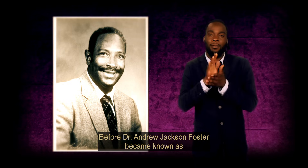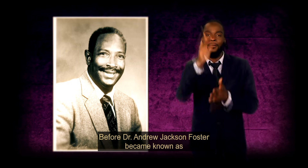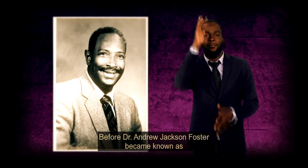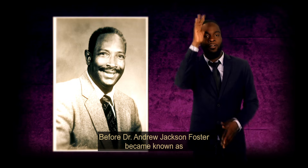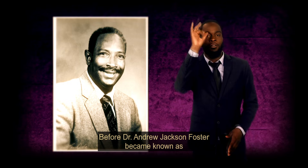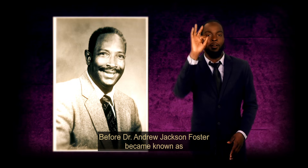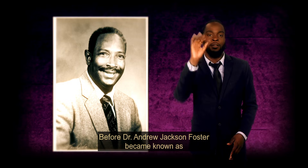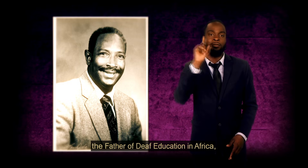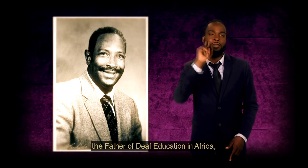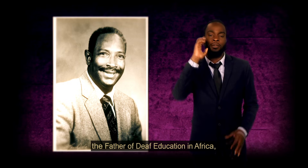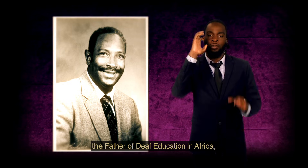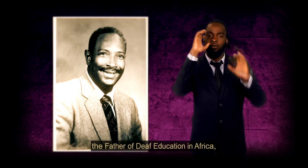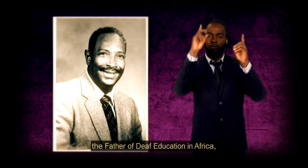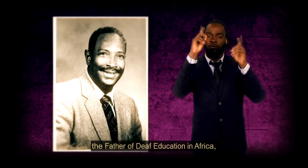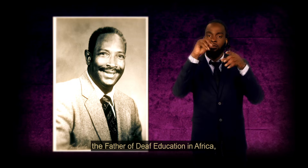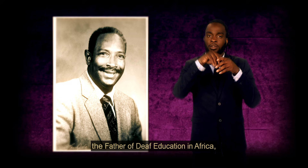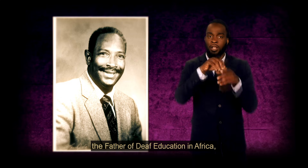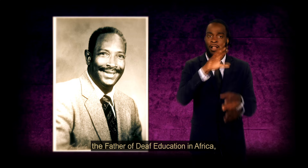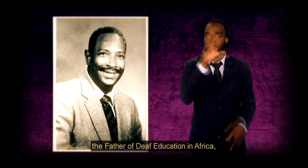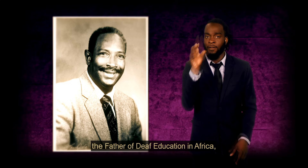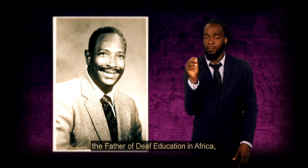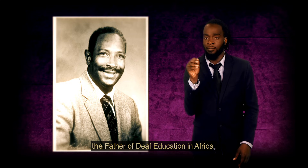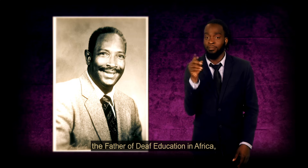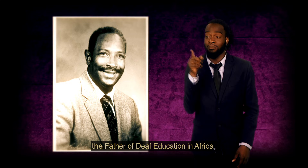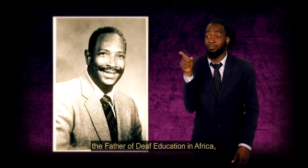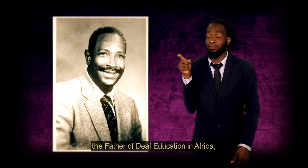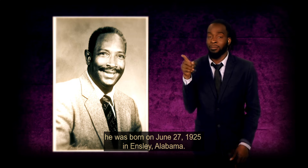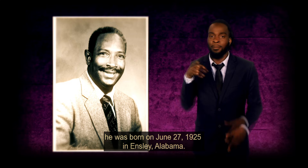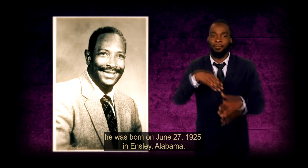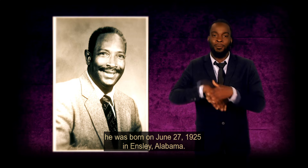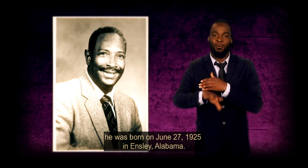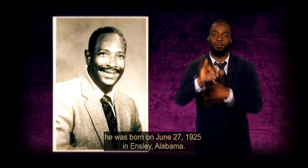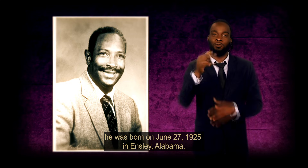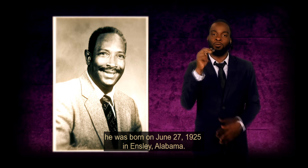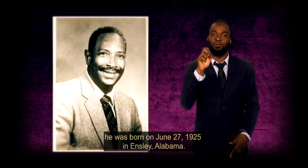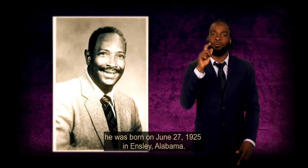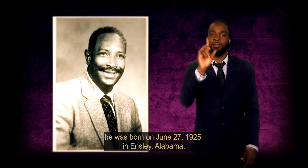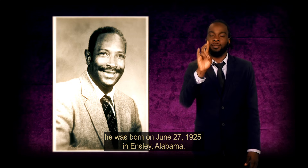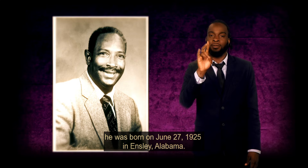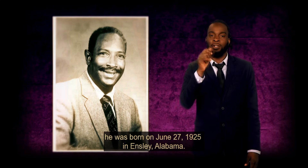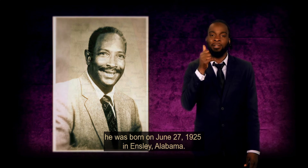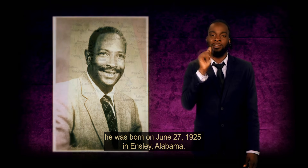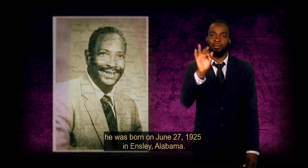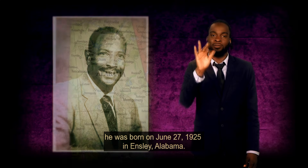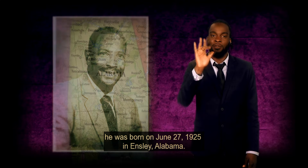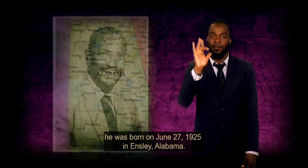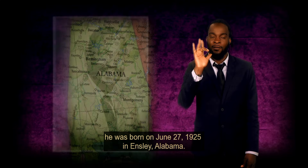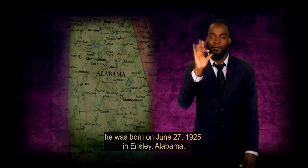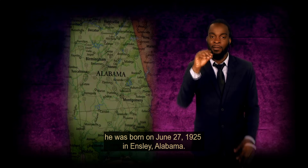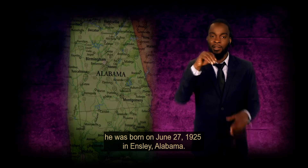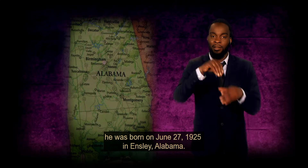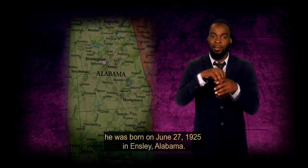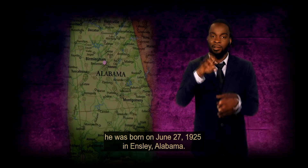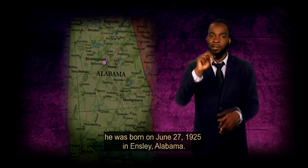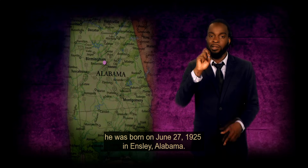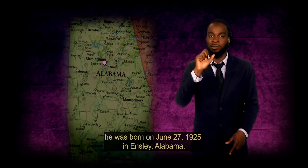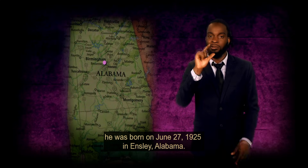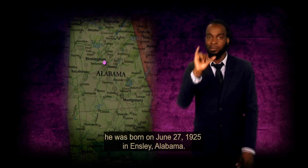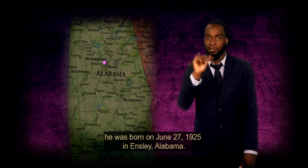became known as the father of deaf education in Africa, he was born on June 27, 1925 in